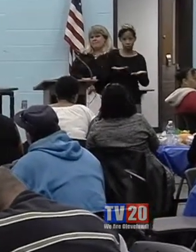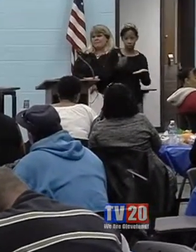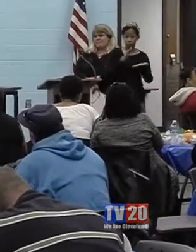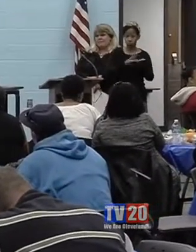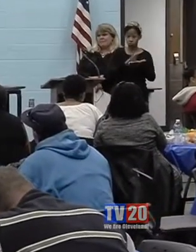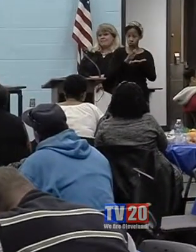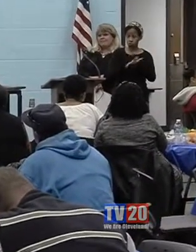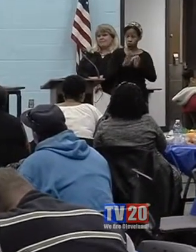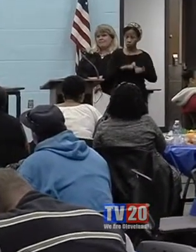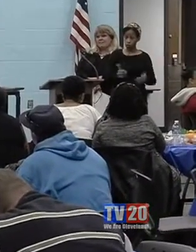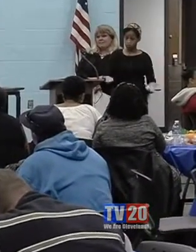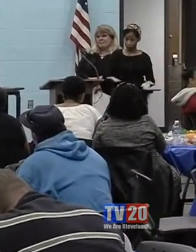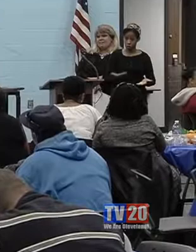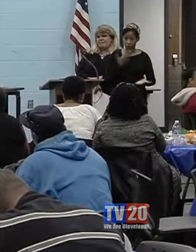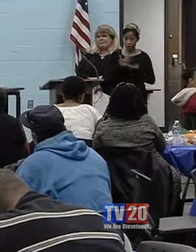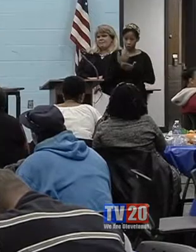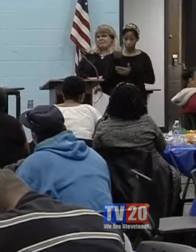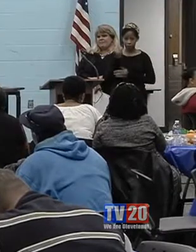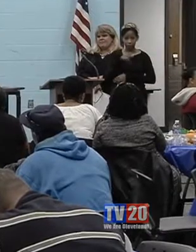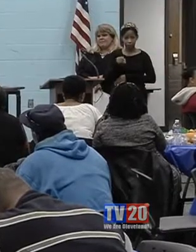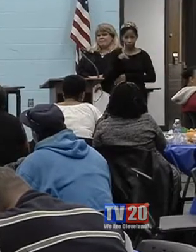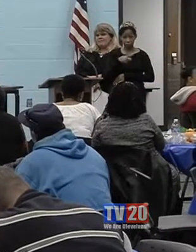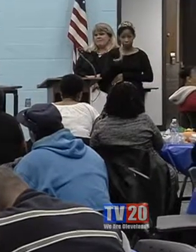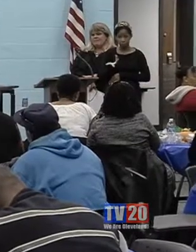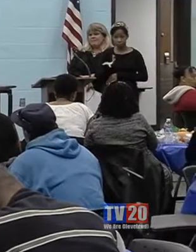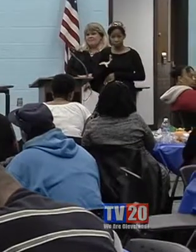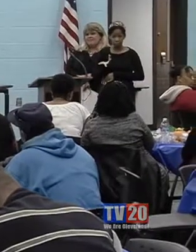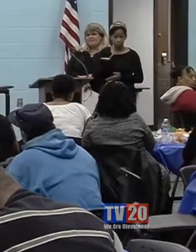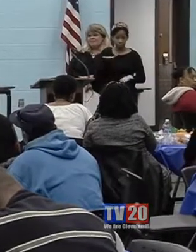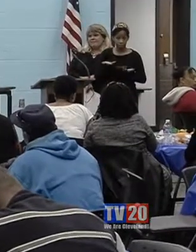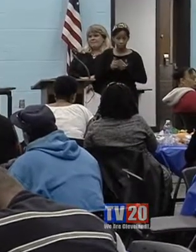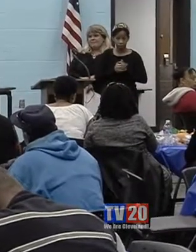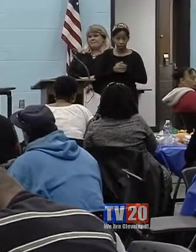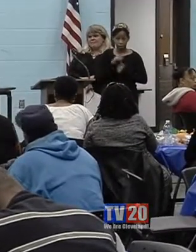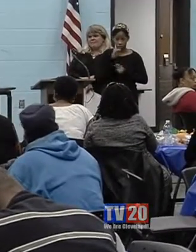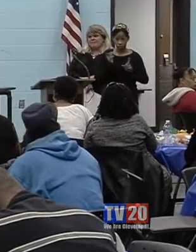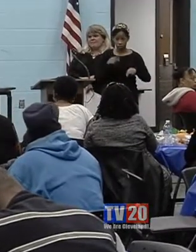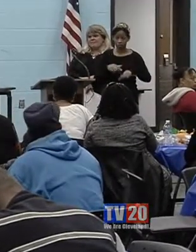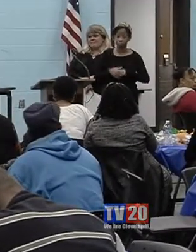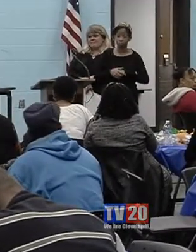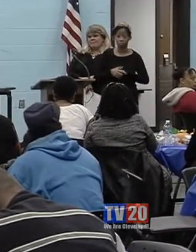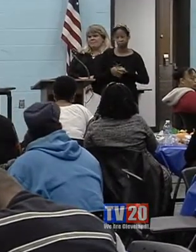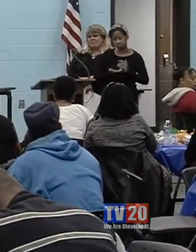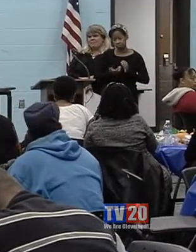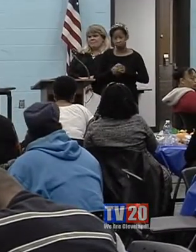then the children came and they would do their poems and poetry, because we would say who won